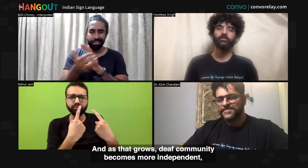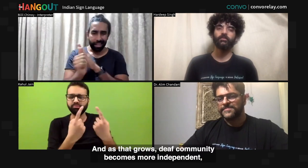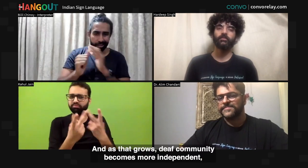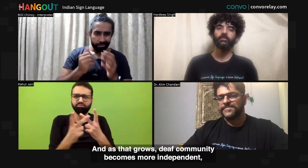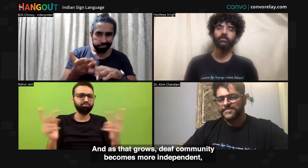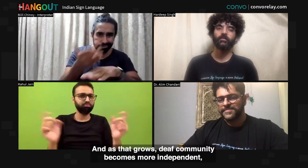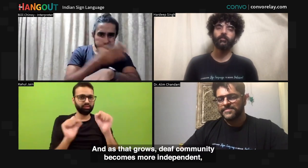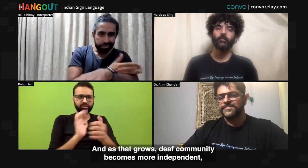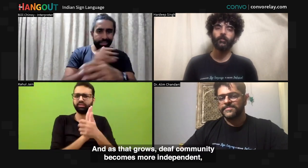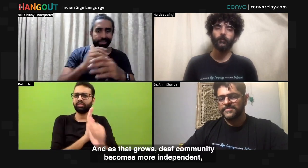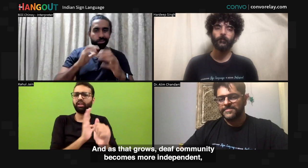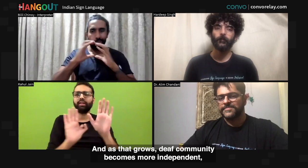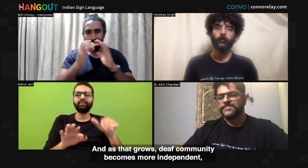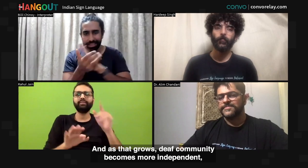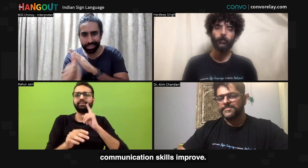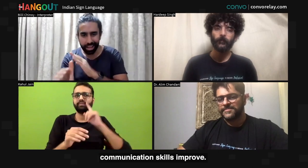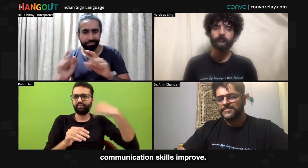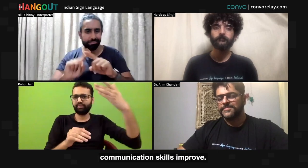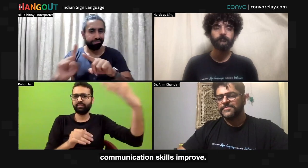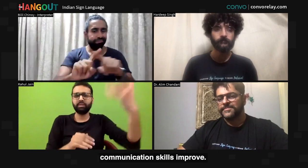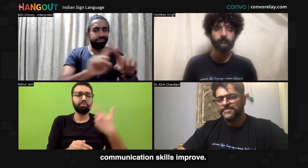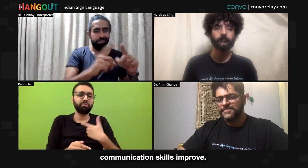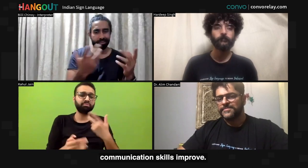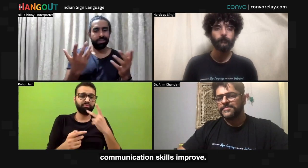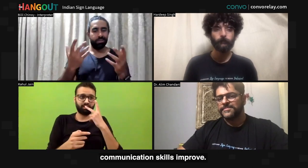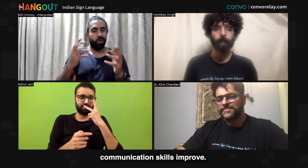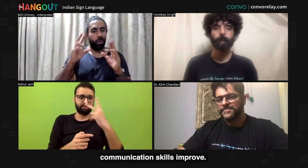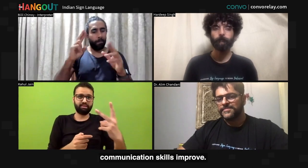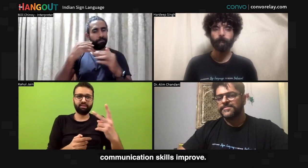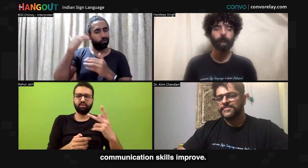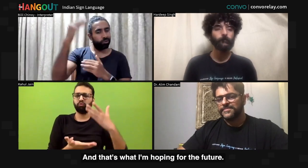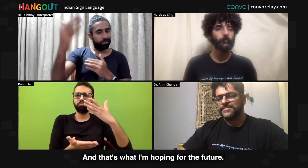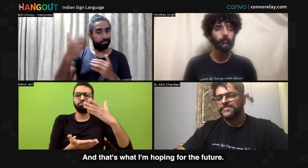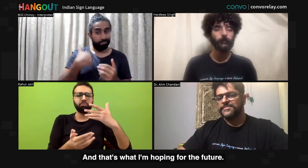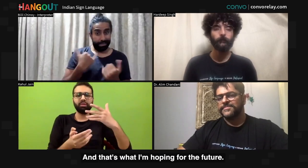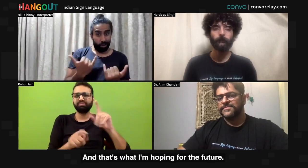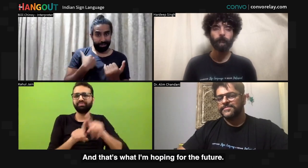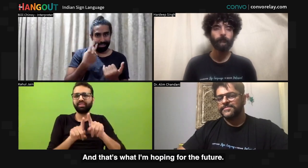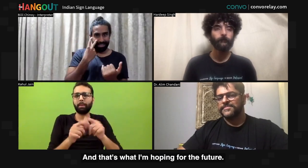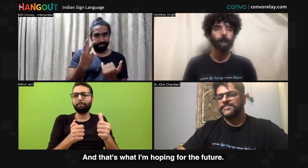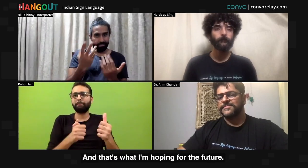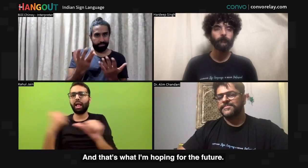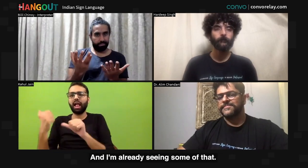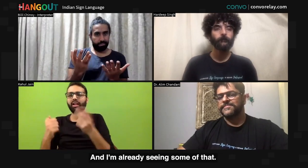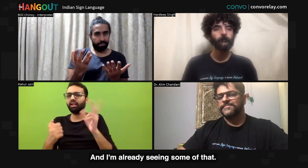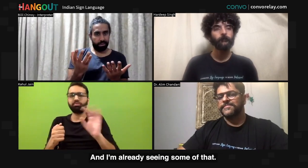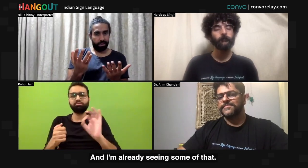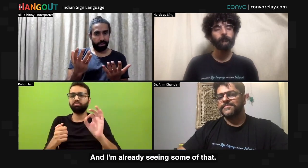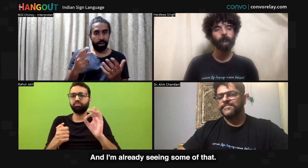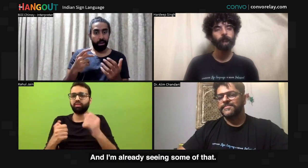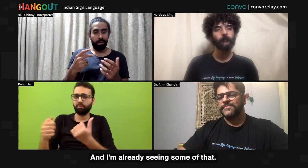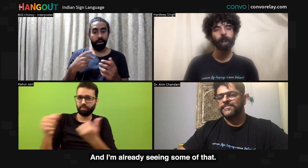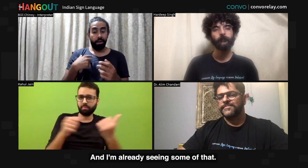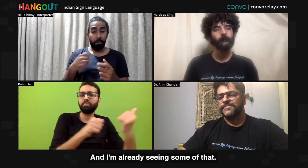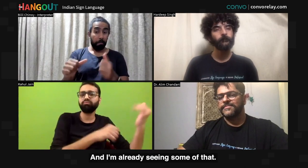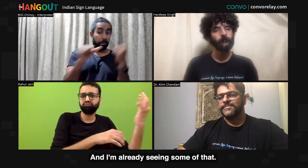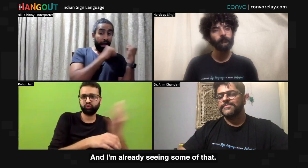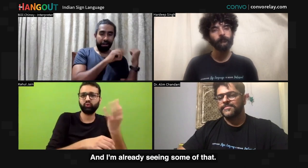community becomes more independent, uh, communication skills improve. And I'm, that's what I'm hoping for the future. And I'm already seeing some of that. Um,